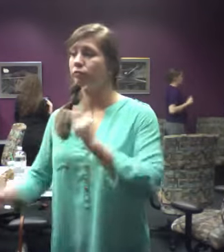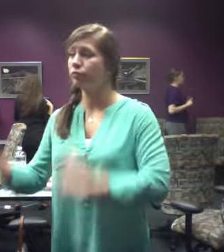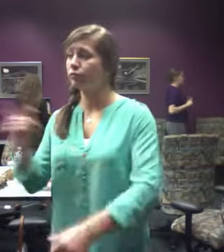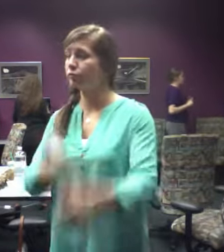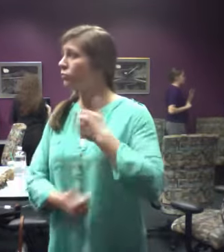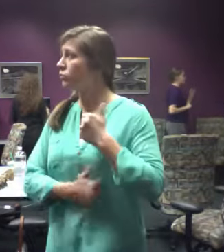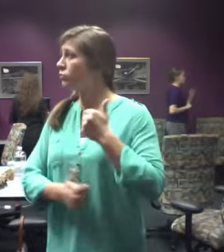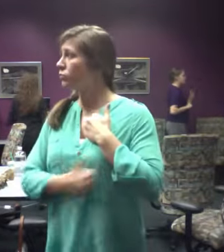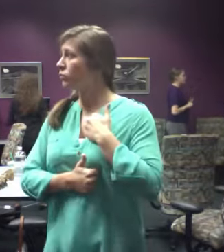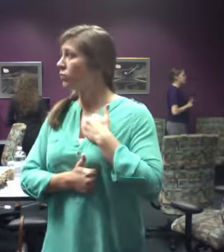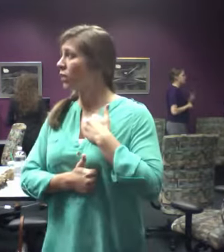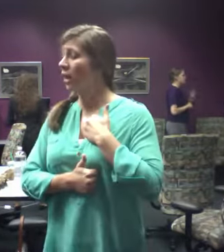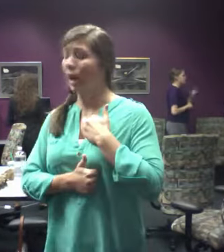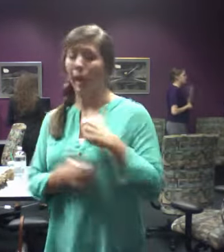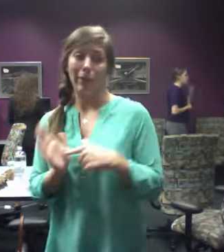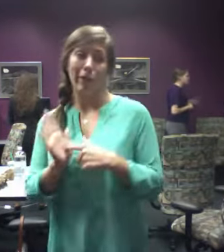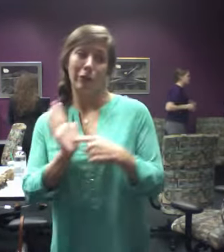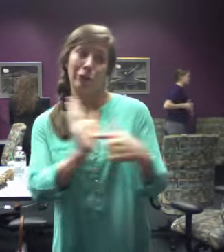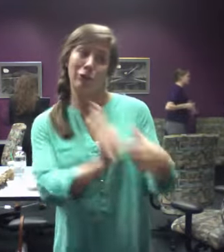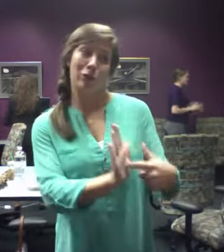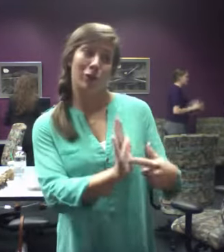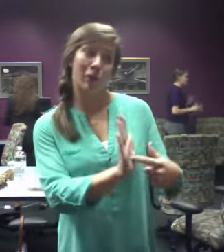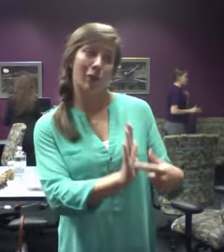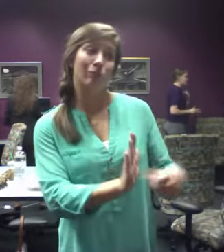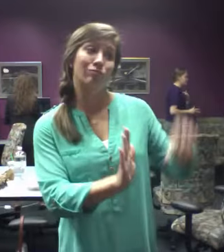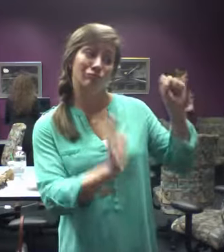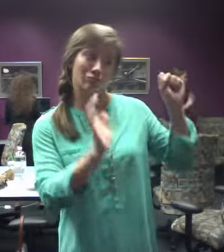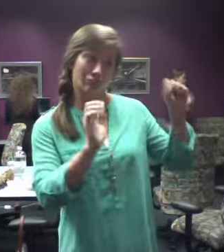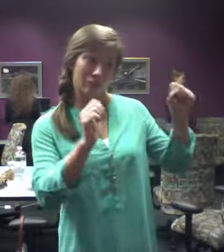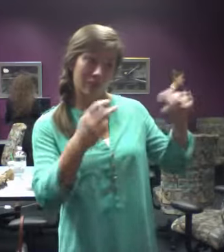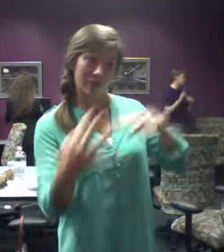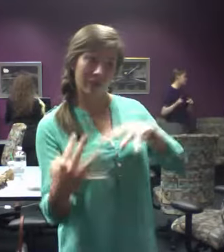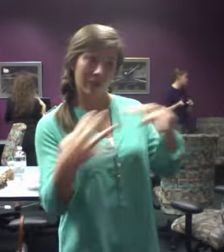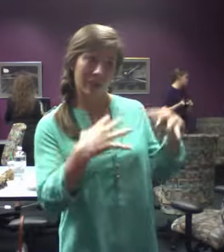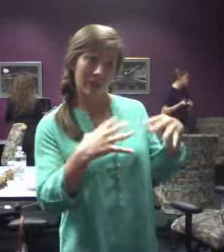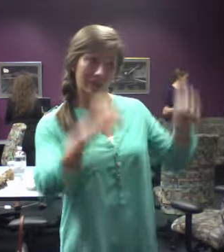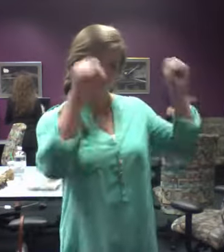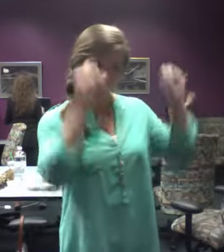fight, and the British aren't going to get this done so easily. Any questions?